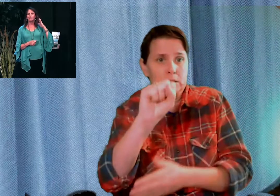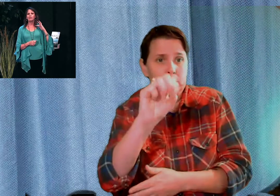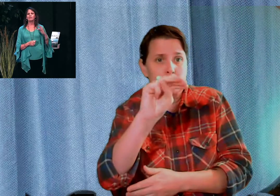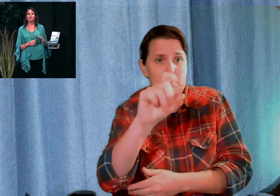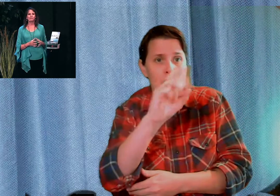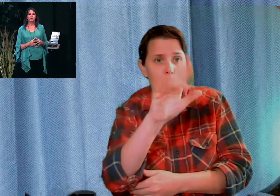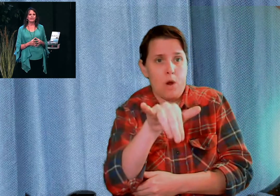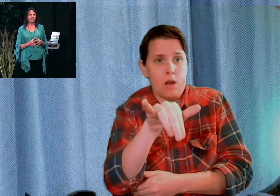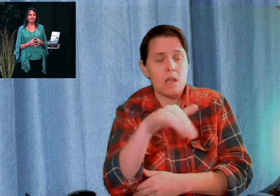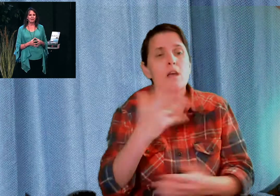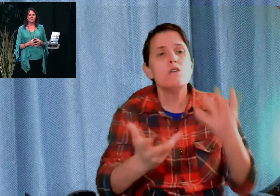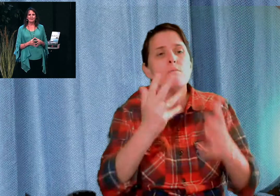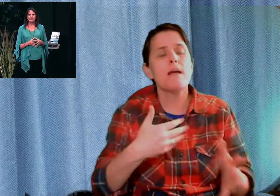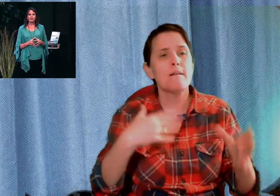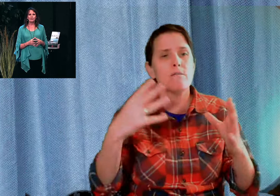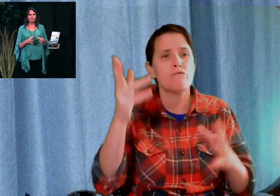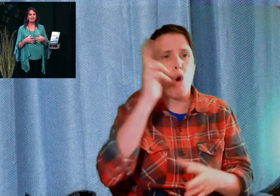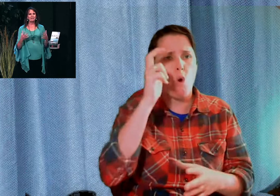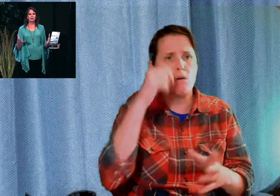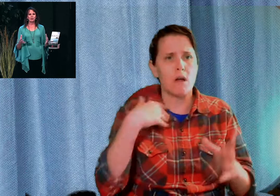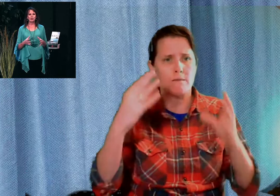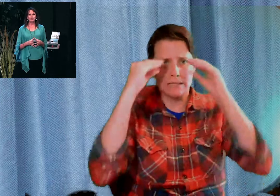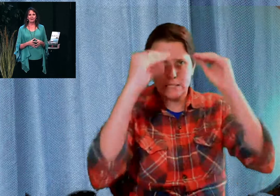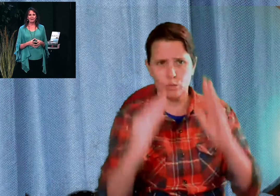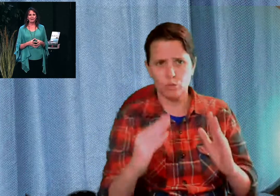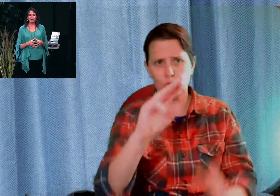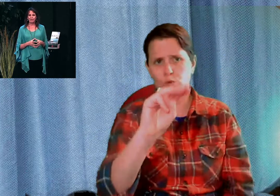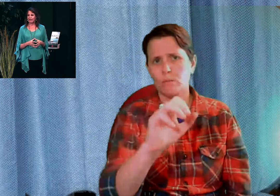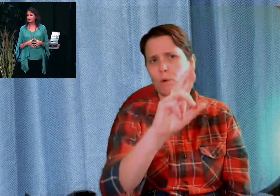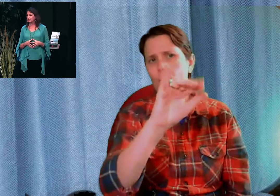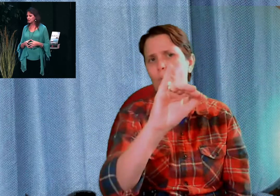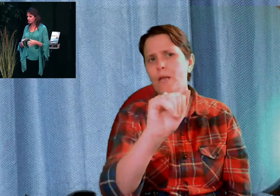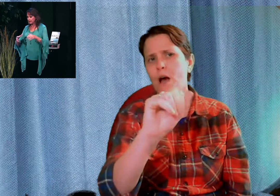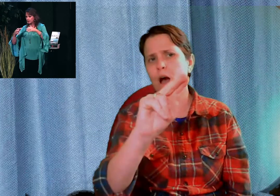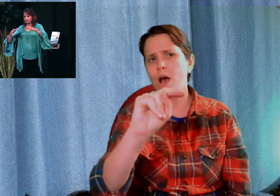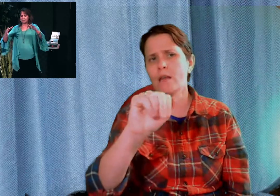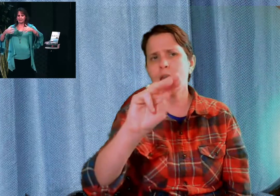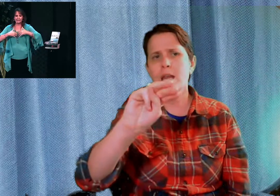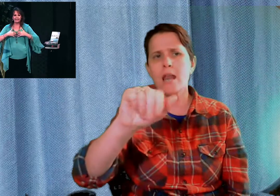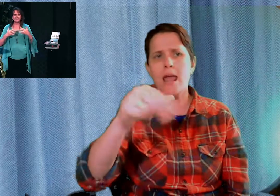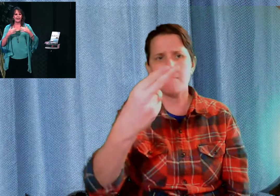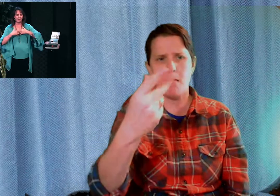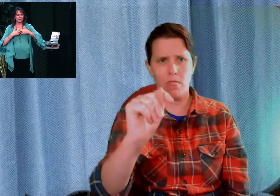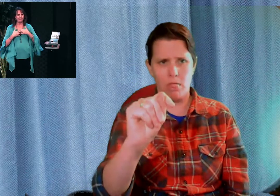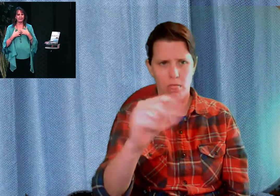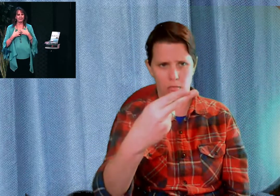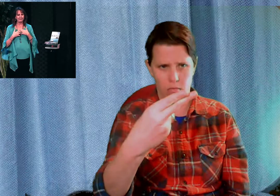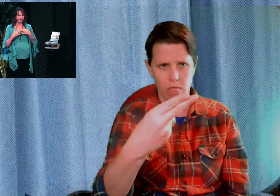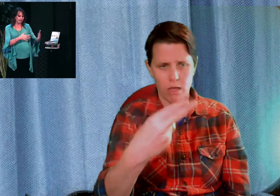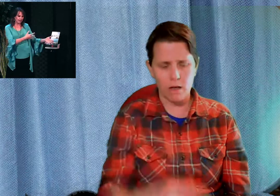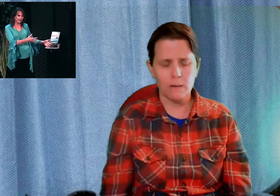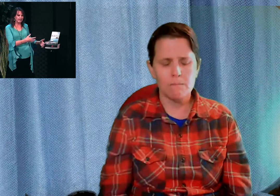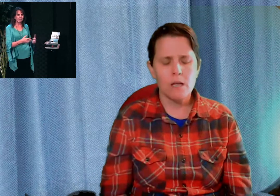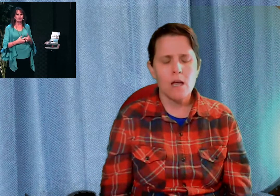and maybe you've heard of Maria Namath, was basing her work around that question. But that question it got me.